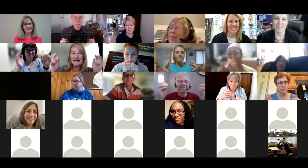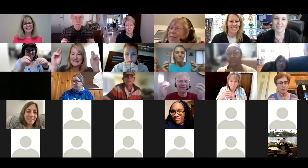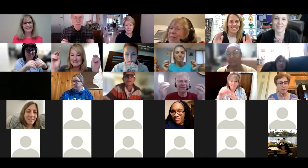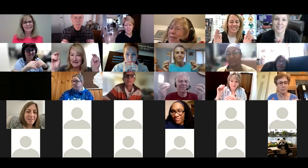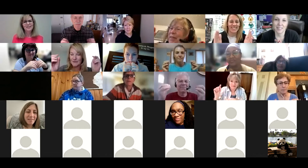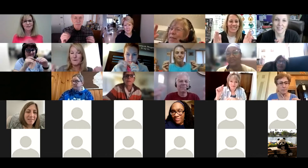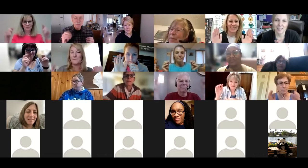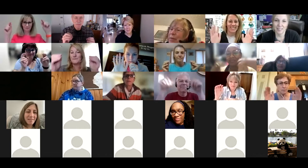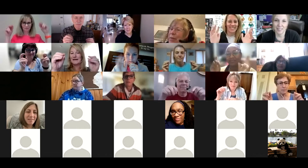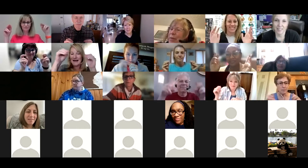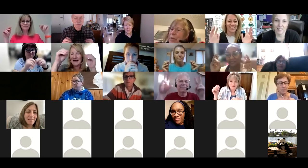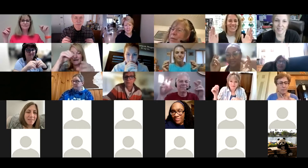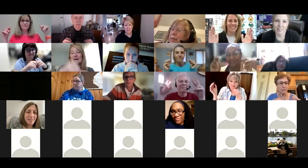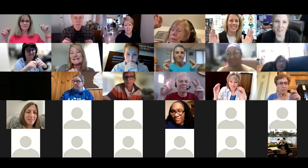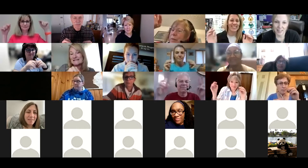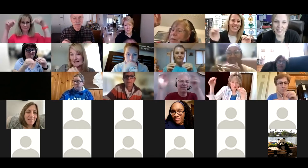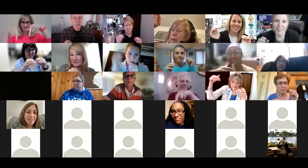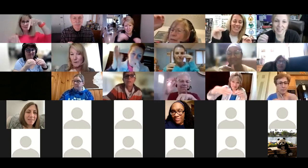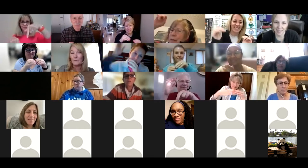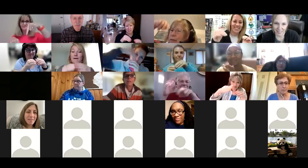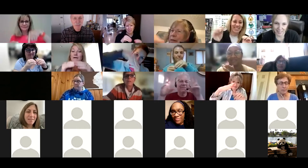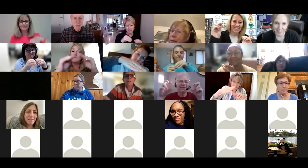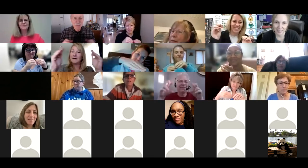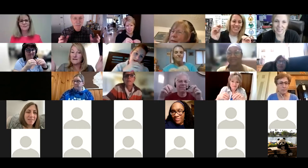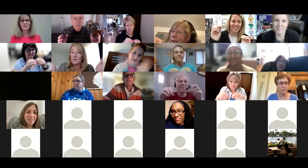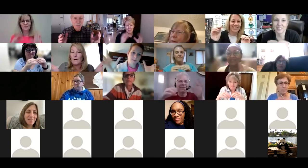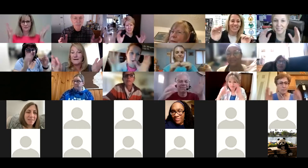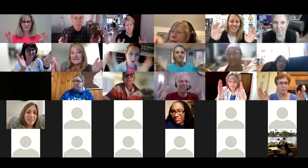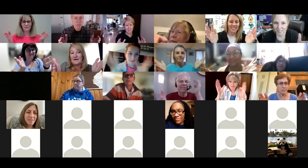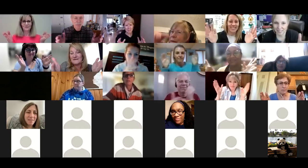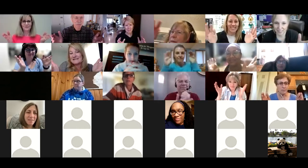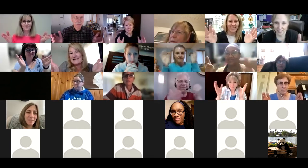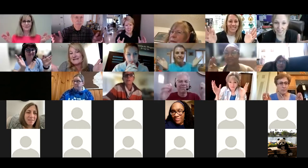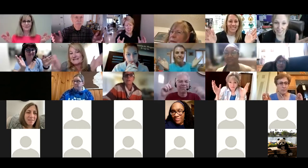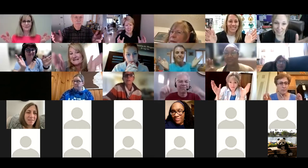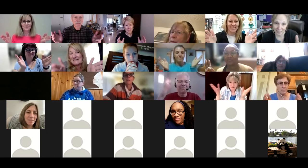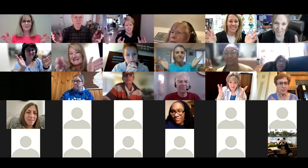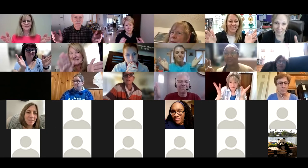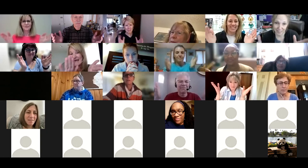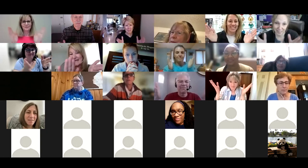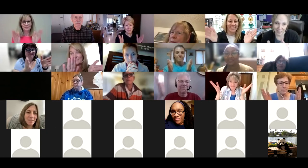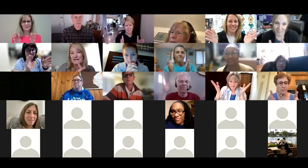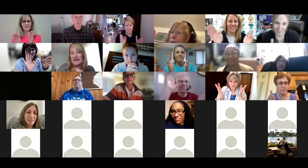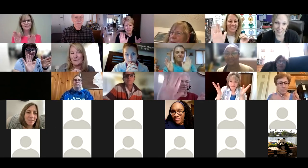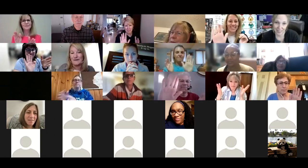inside a quote, it has to go inside the quote because the quote itself is a sentence and it needs to end with that period.